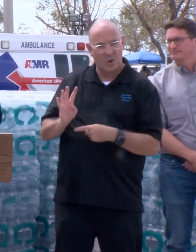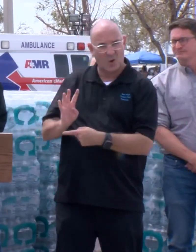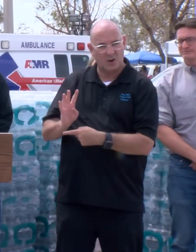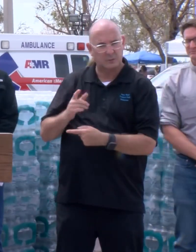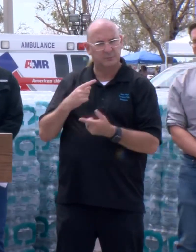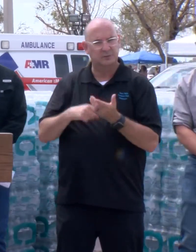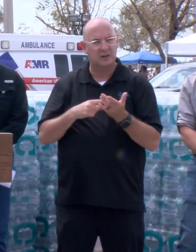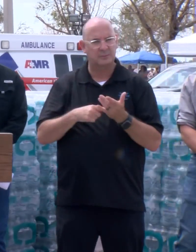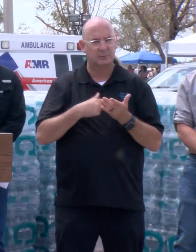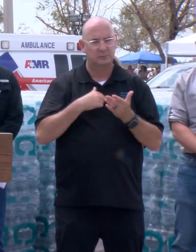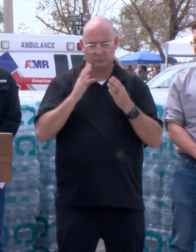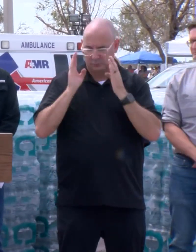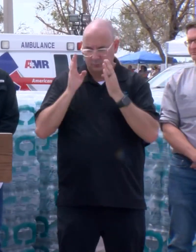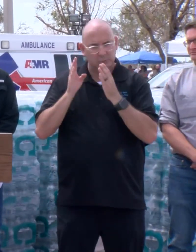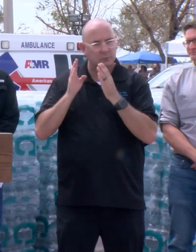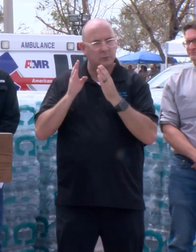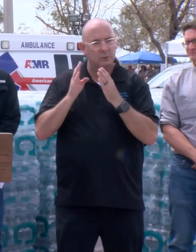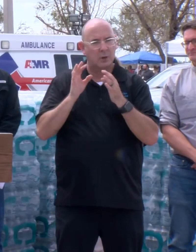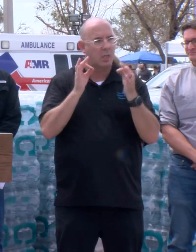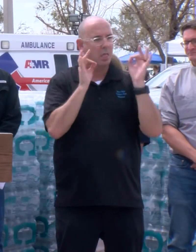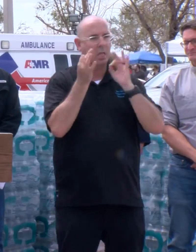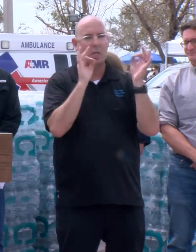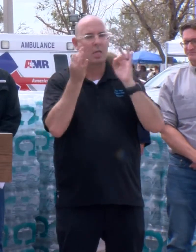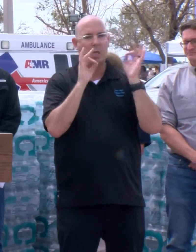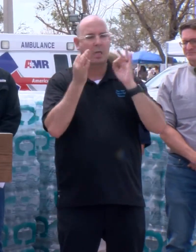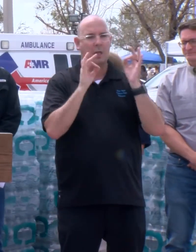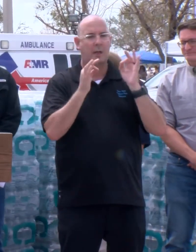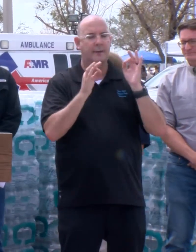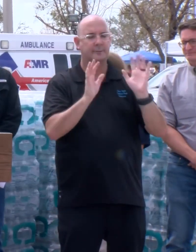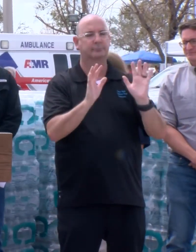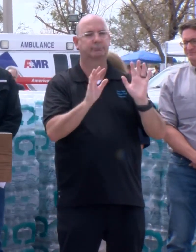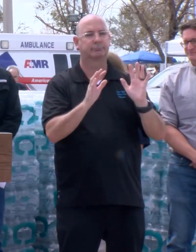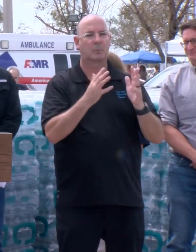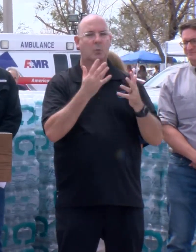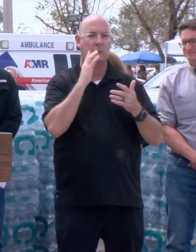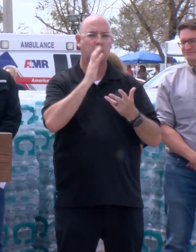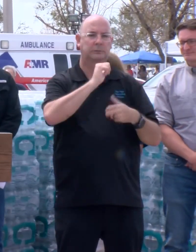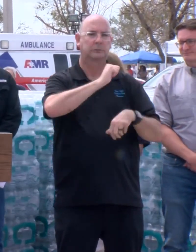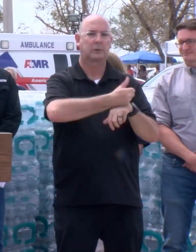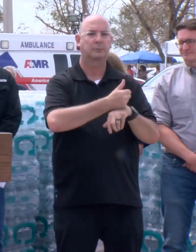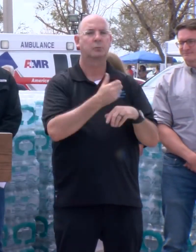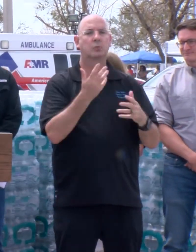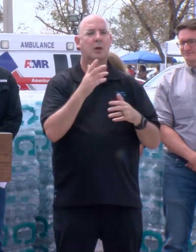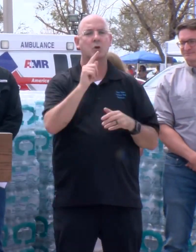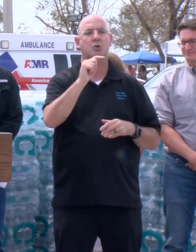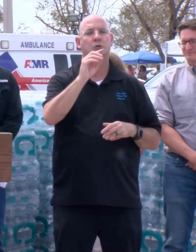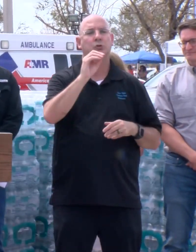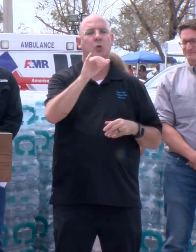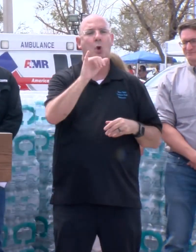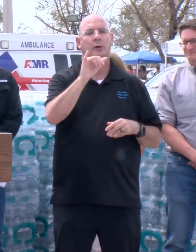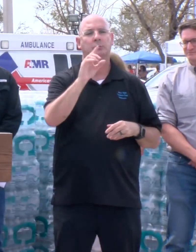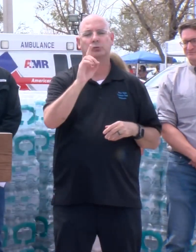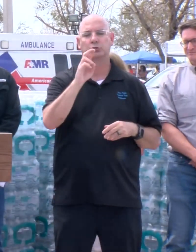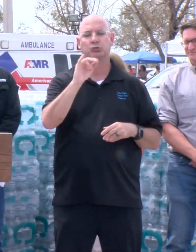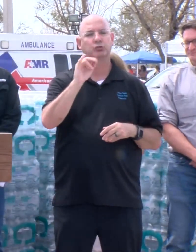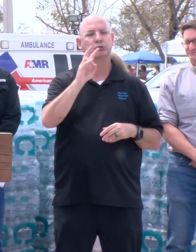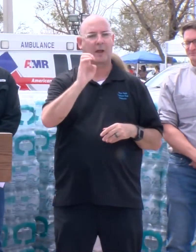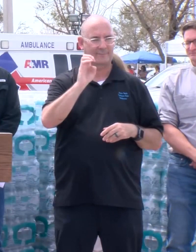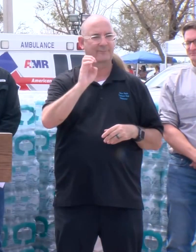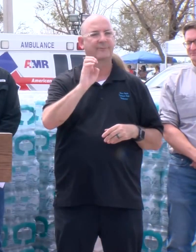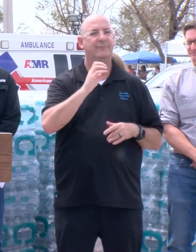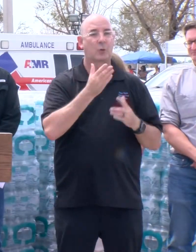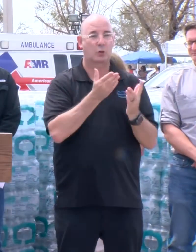that we're going to work on is a toy drive. And we're going to do this toy drive through our faith-based and